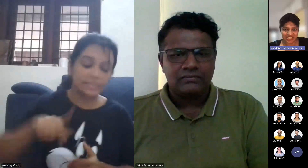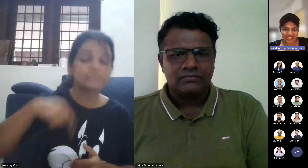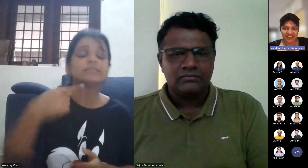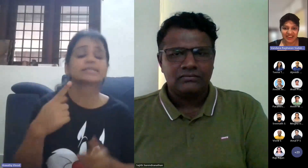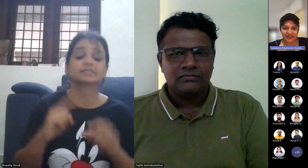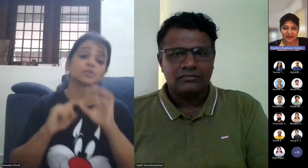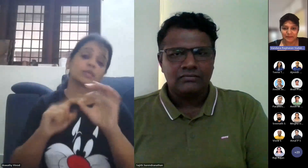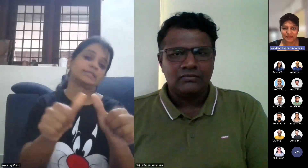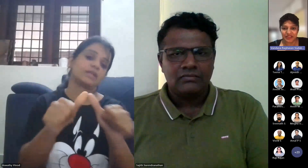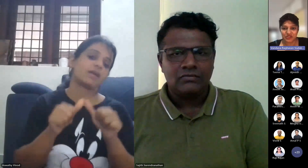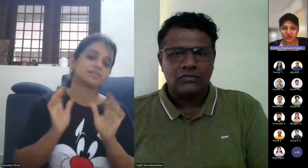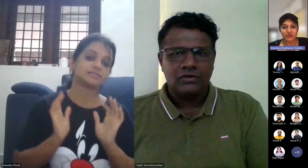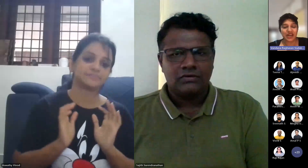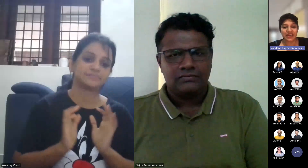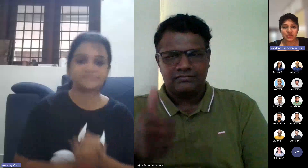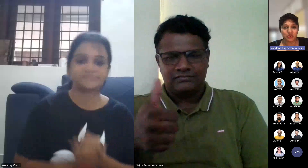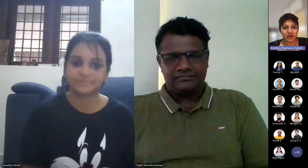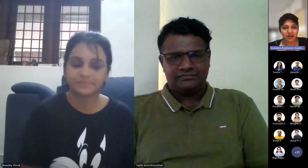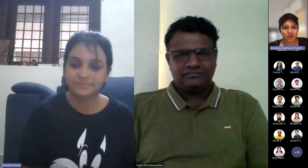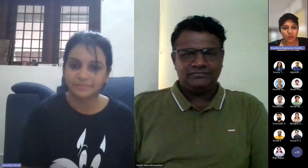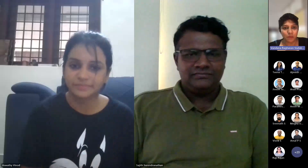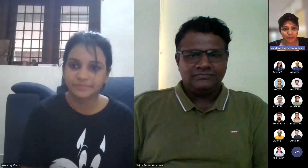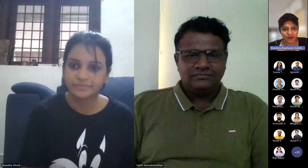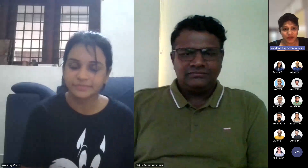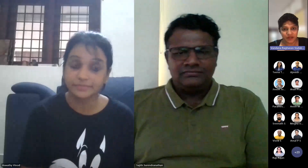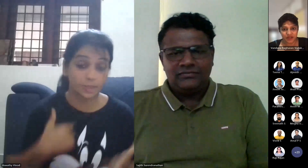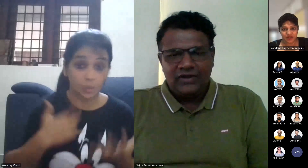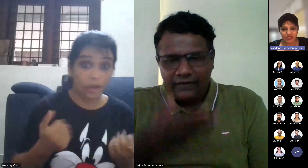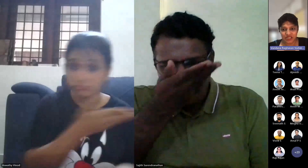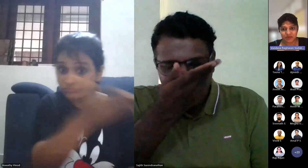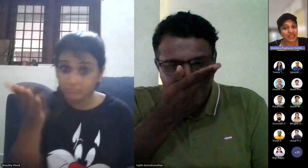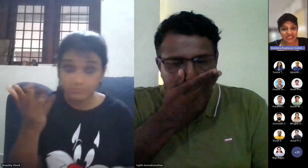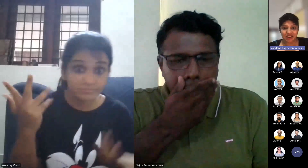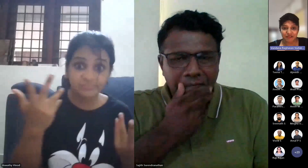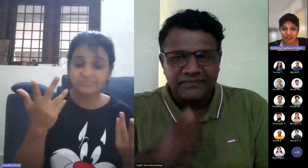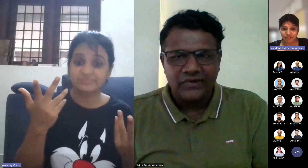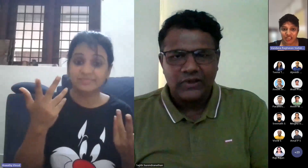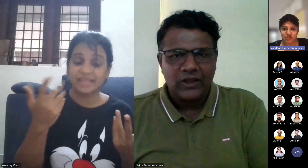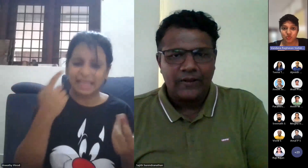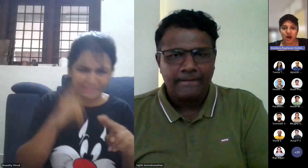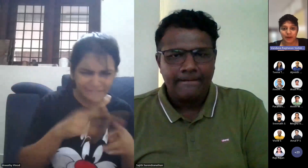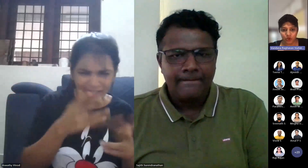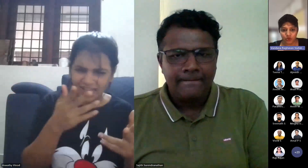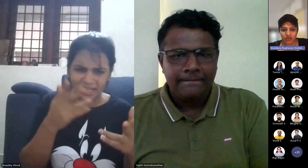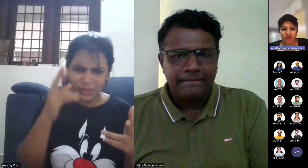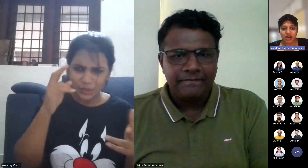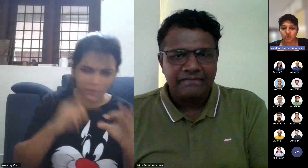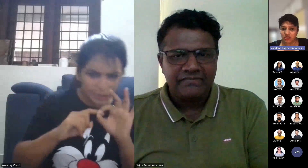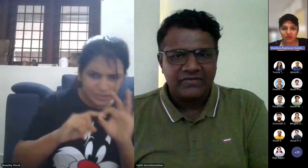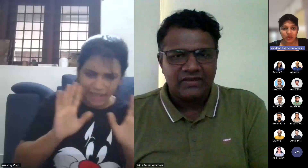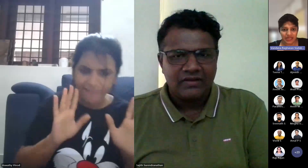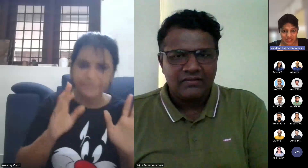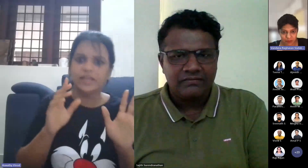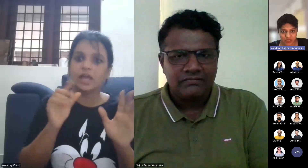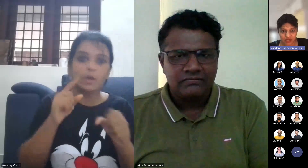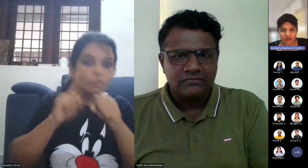session. So we would like to open up the session. Please feel free to unmute Aswathy